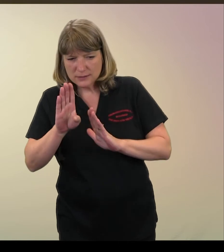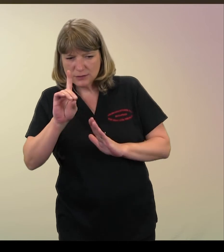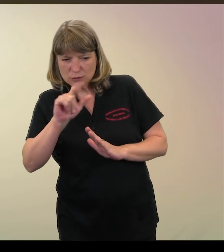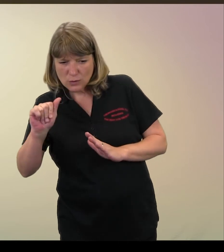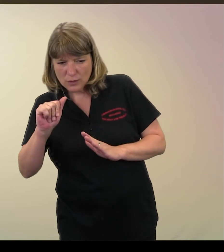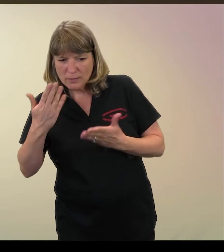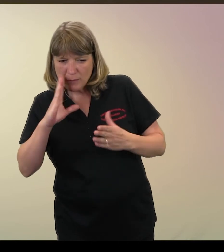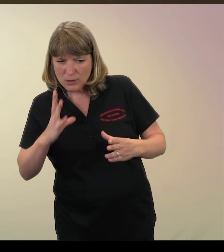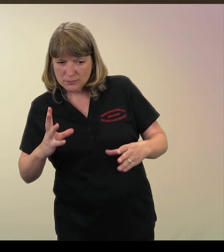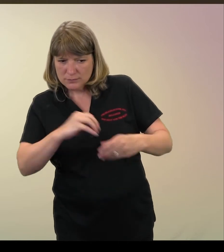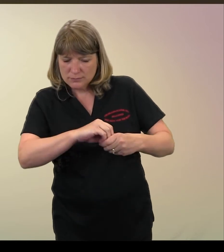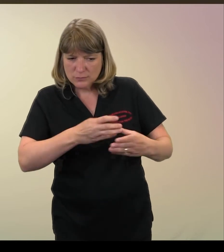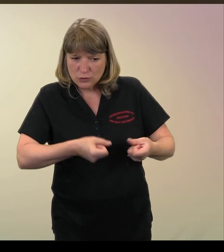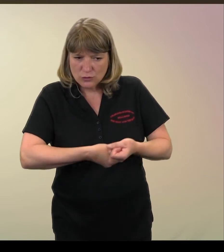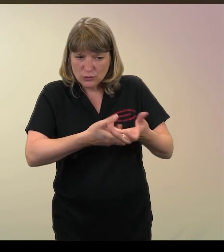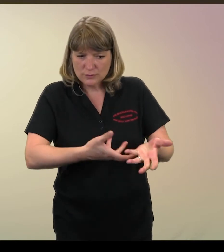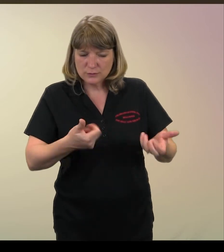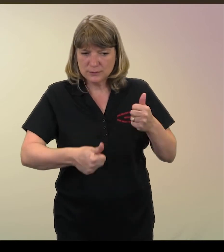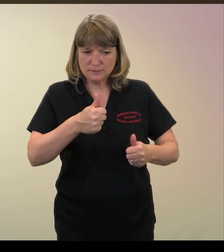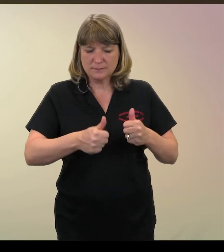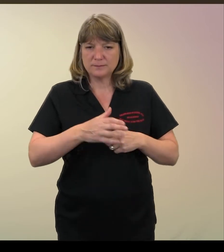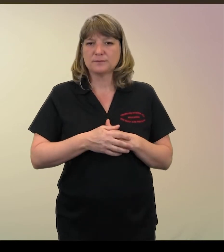difference that might be contributing to that.